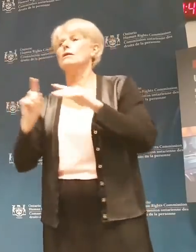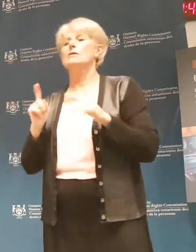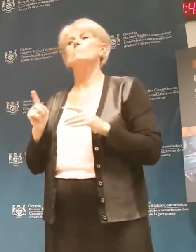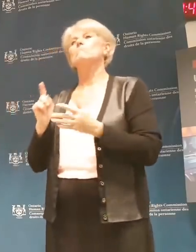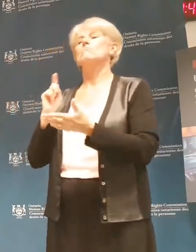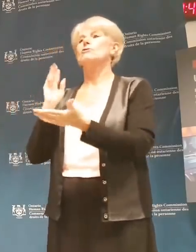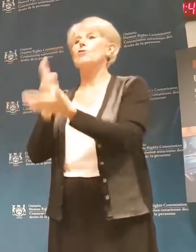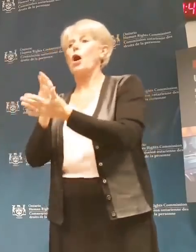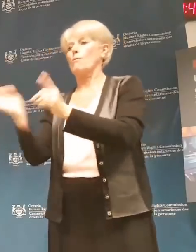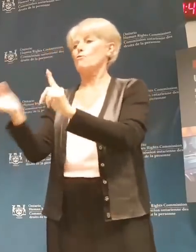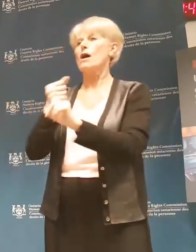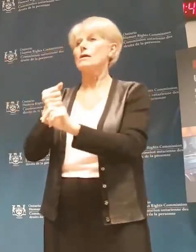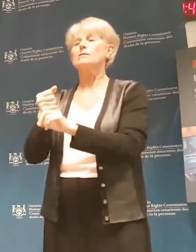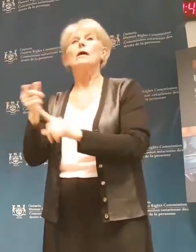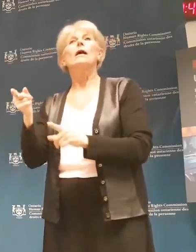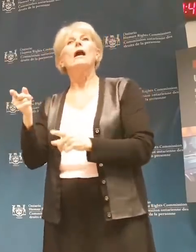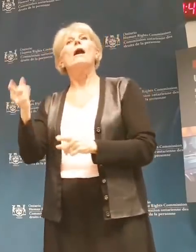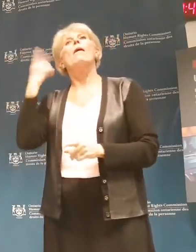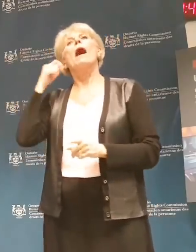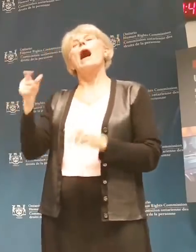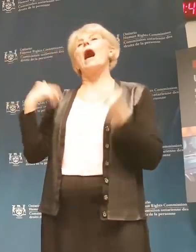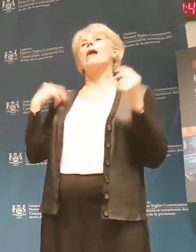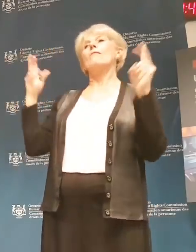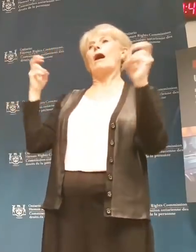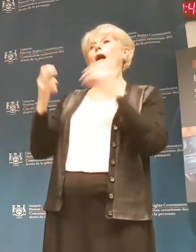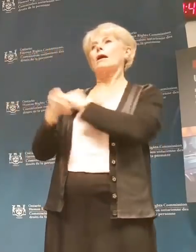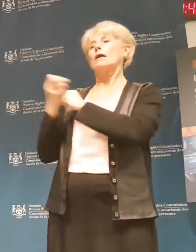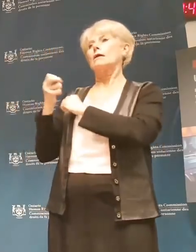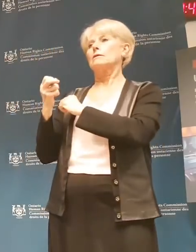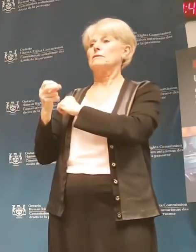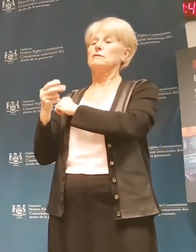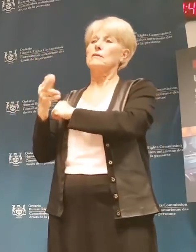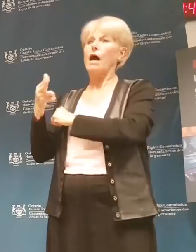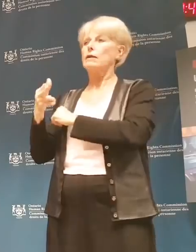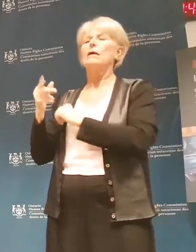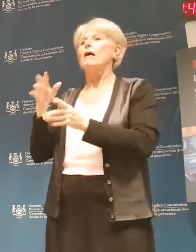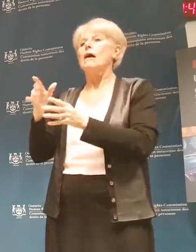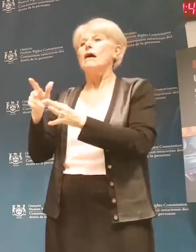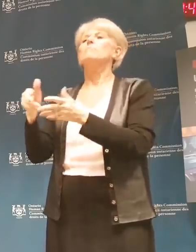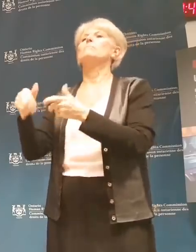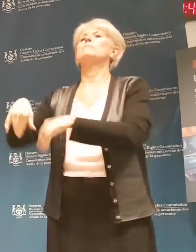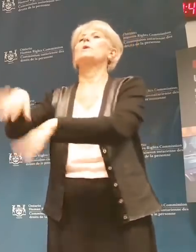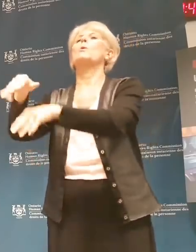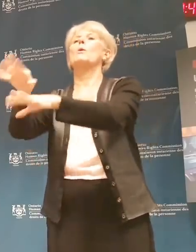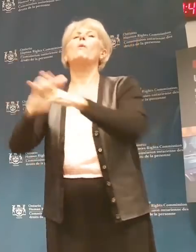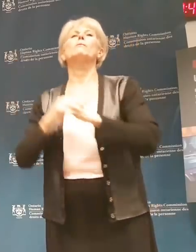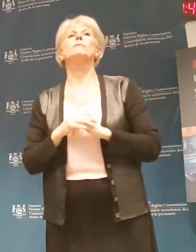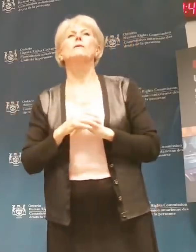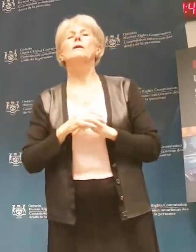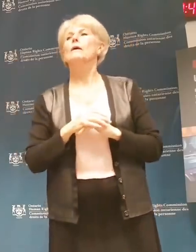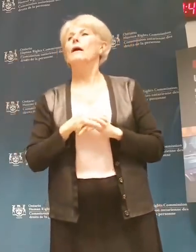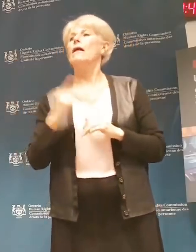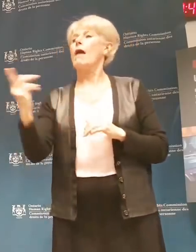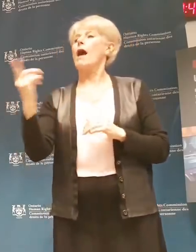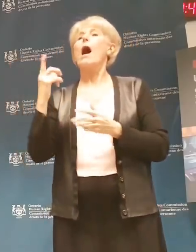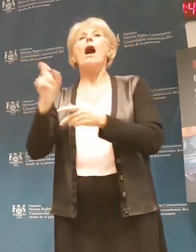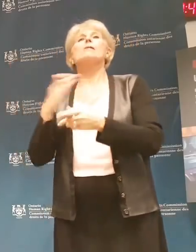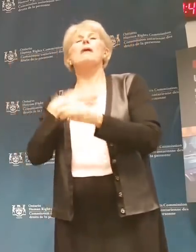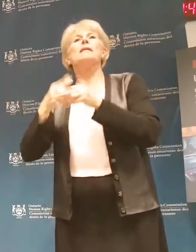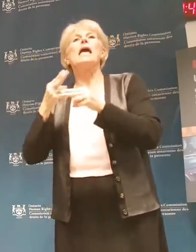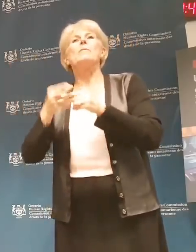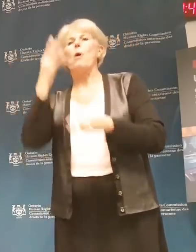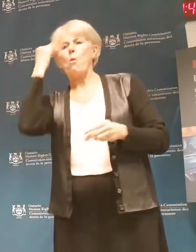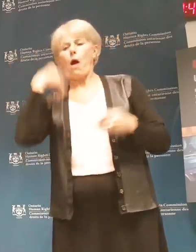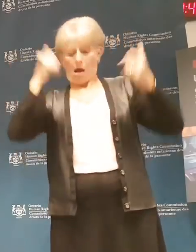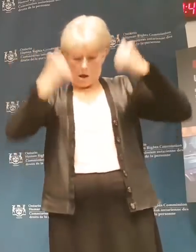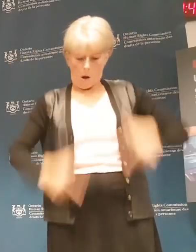stopped him, arrested him for allegedly having a gun and stealing, and eventually let him go. He says, "They asked for my name and asked me why I was